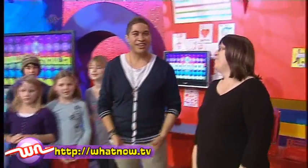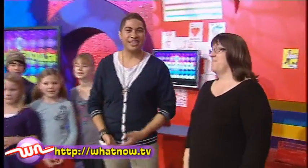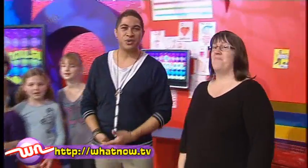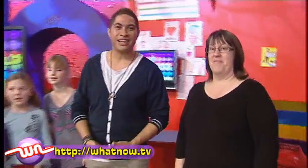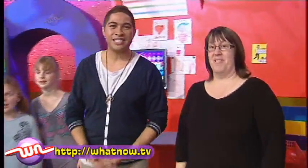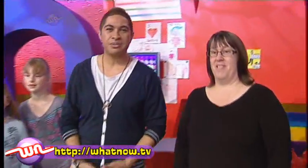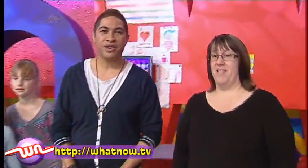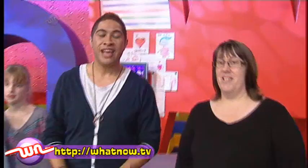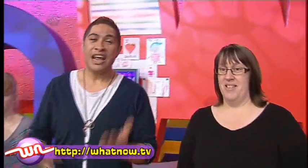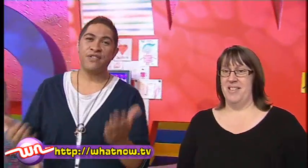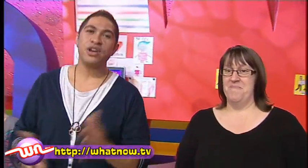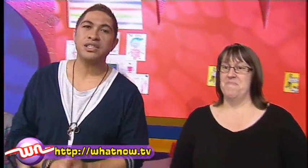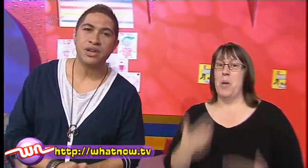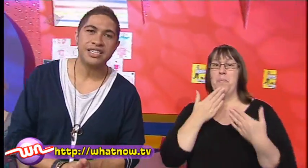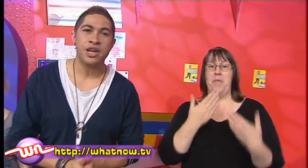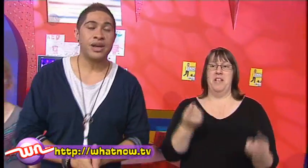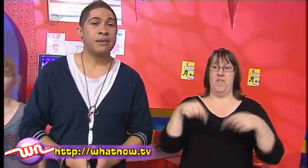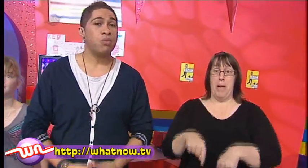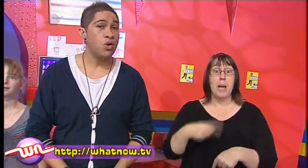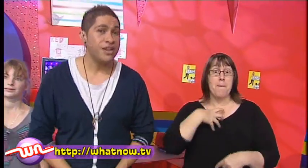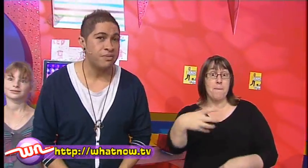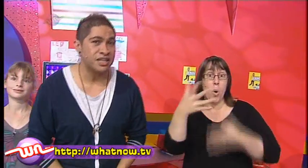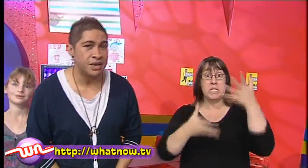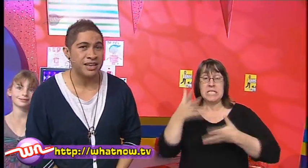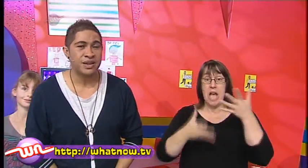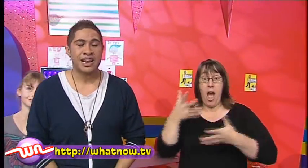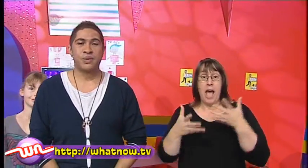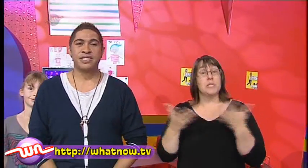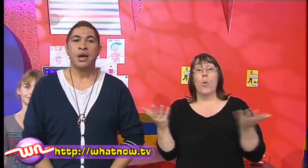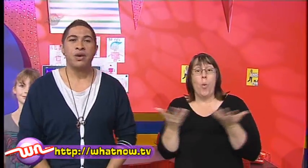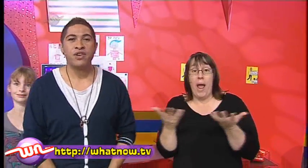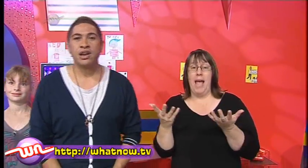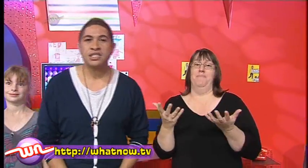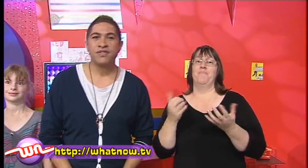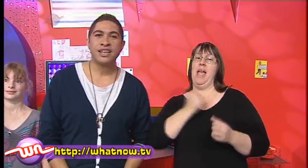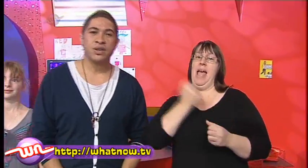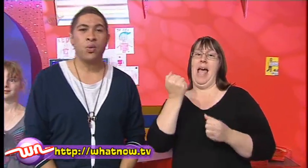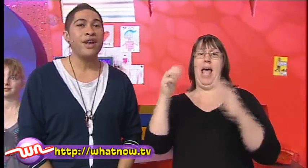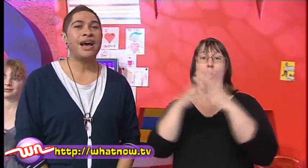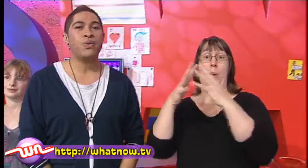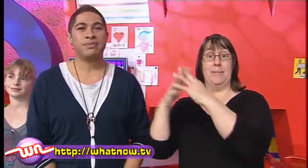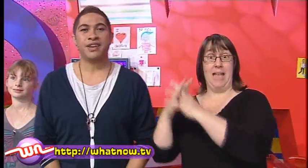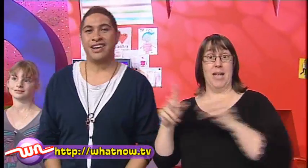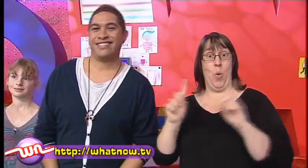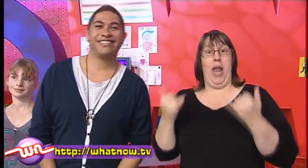in and joining us this morning. And if you guys would like to know any more information about sign language, we've got lots of links on the What Now website.